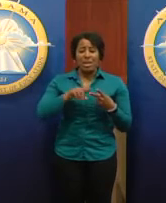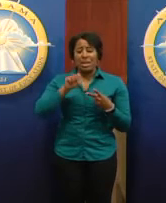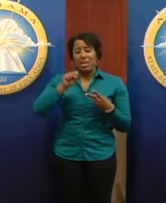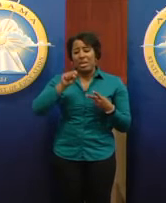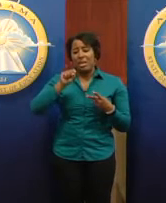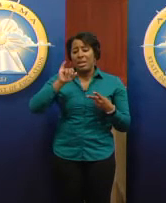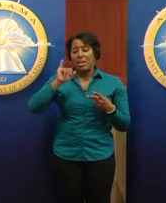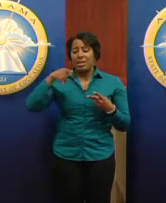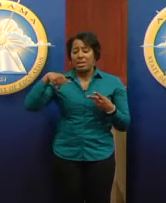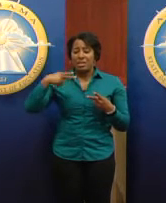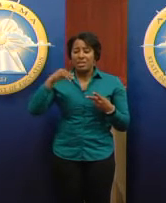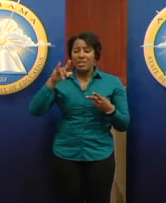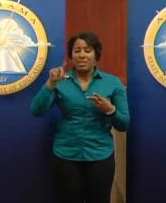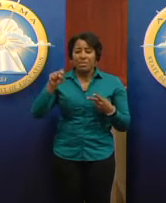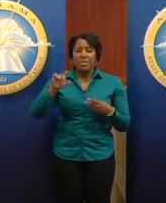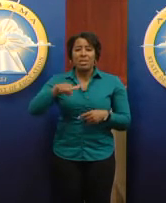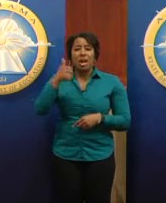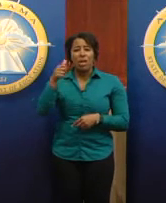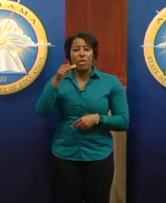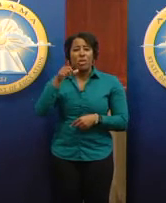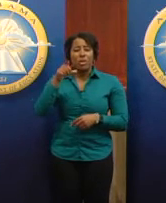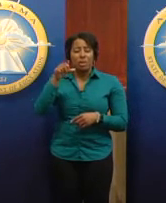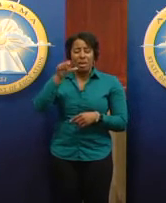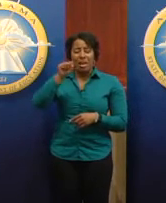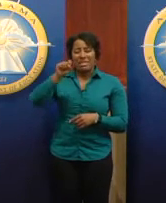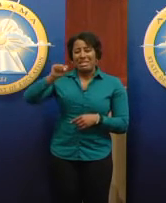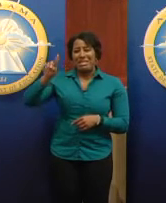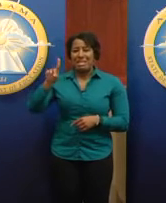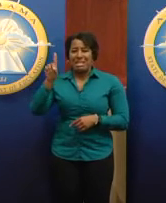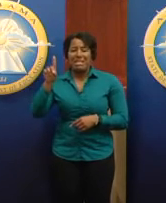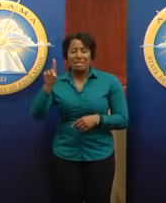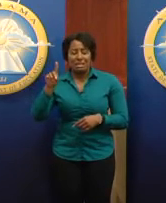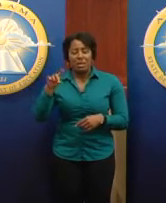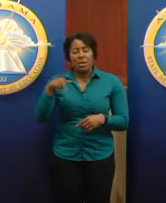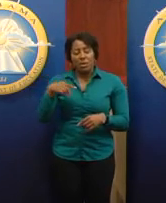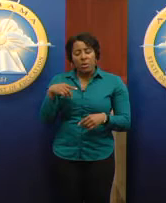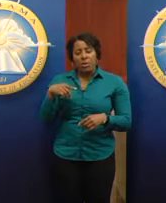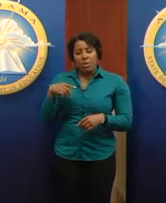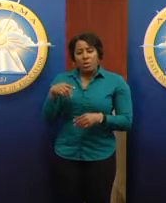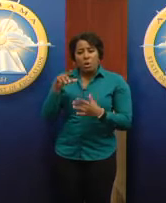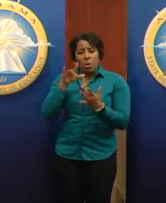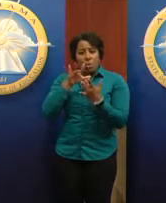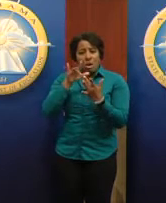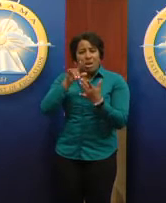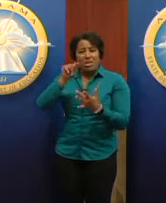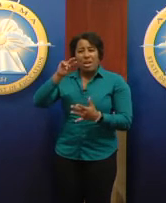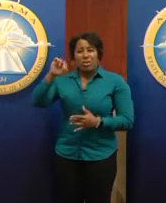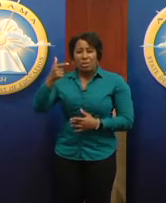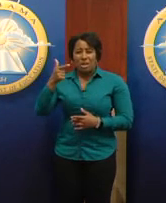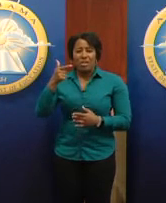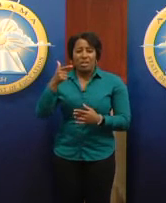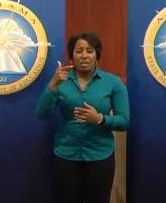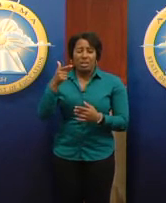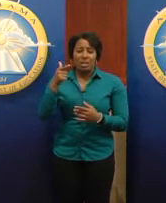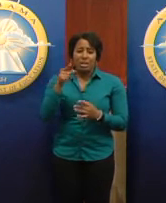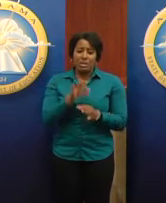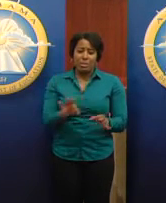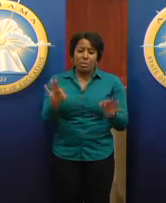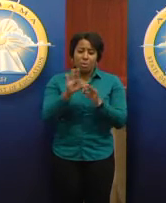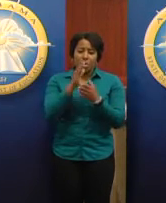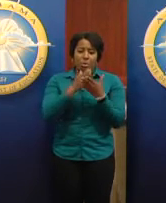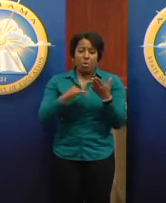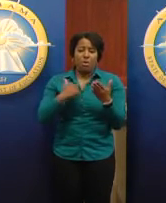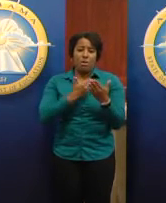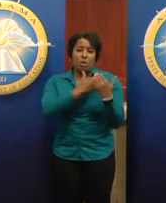syphilis and other sexually transmitted infections and many other types of things. And contact tracing is a fundamental function of public